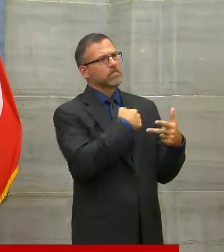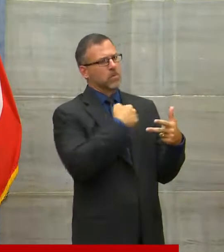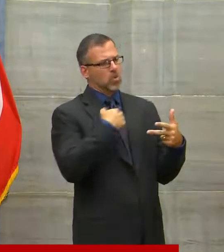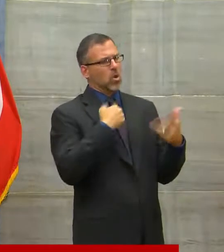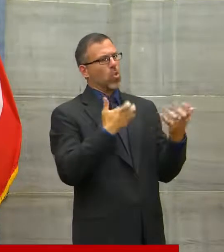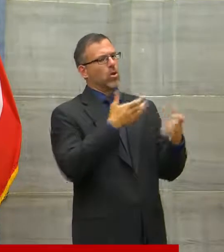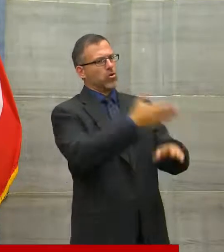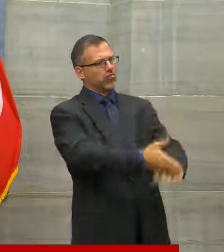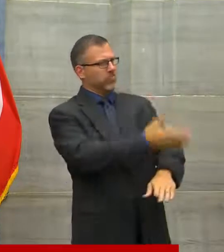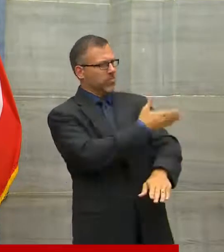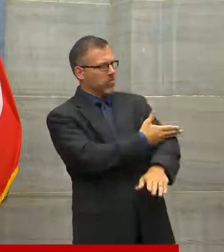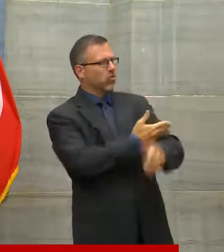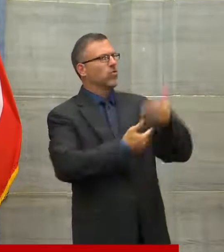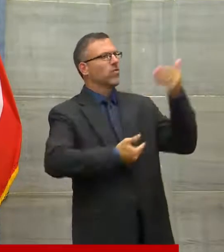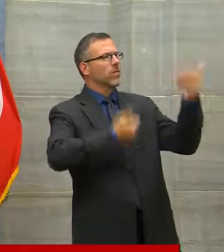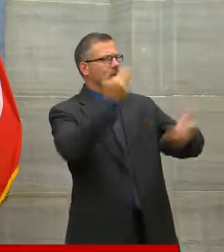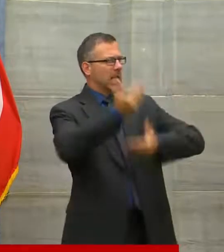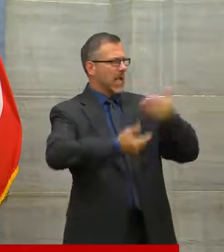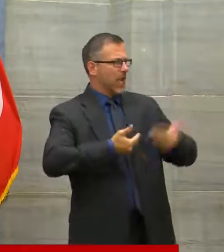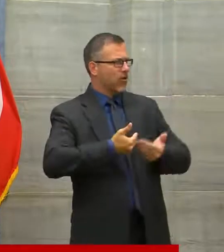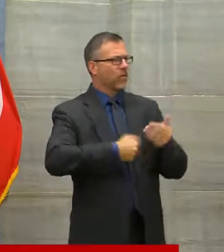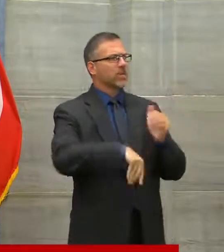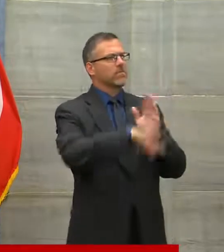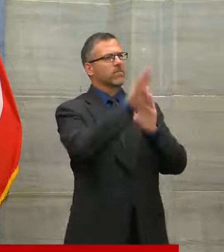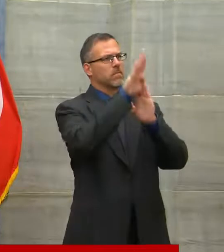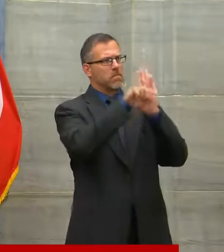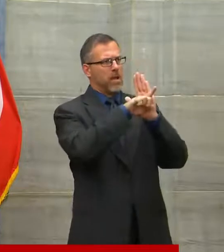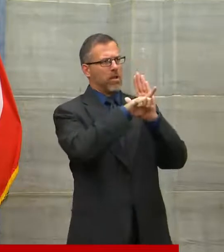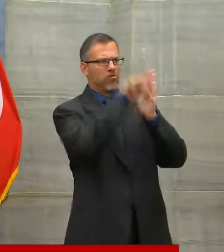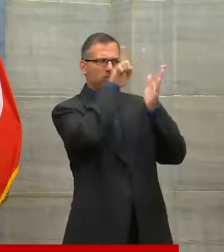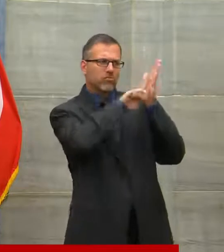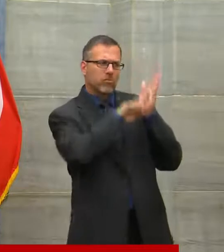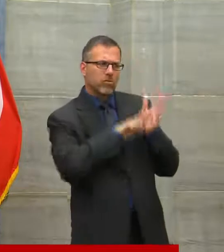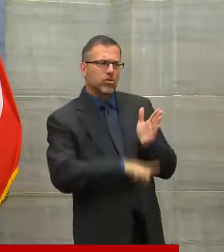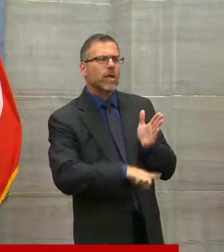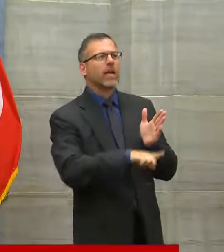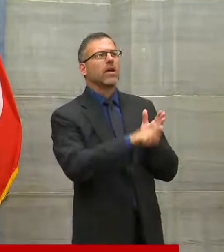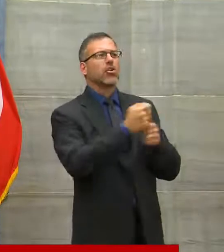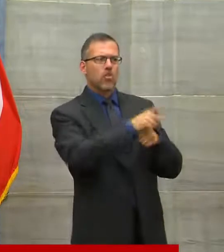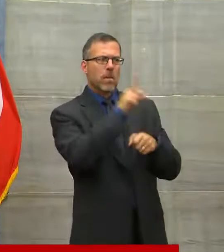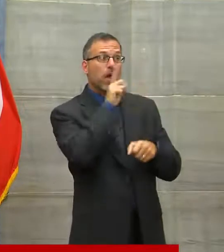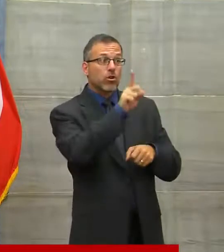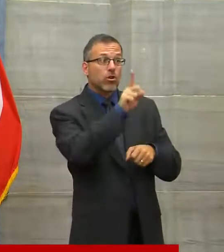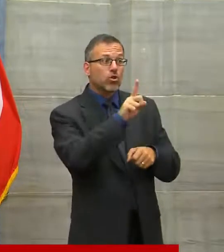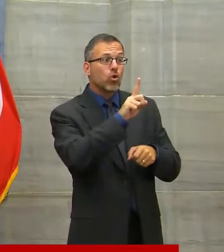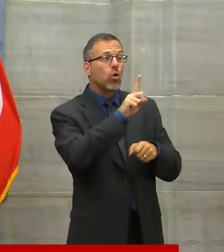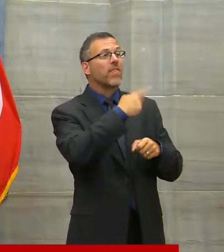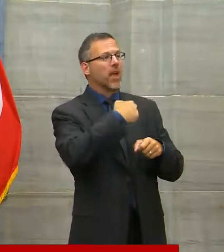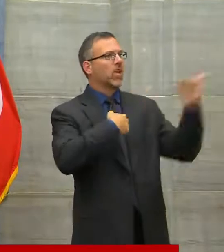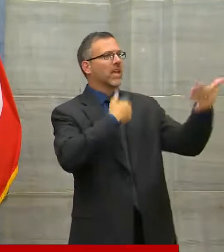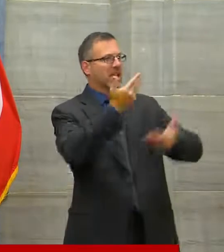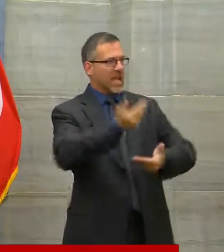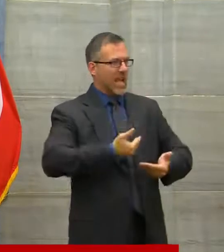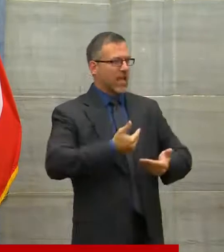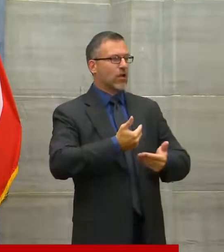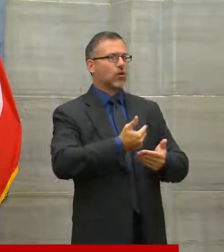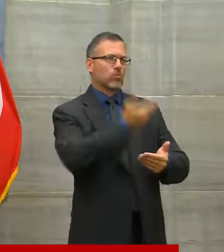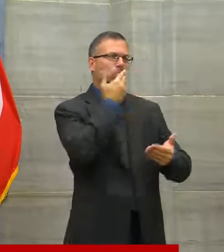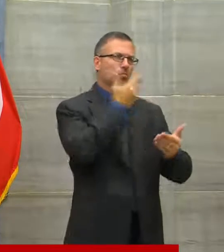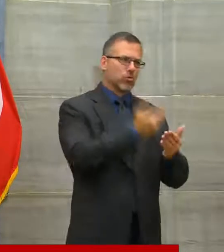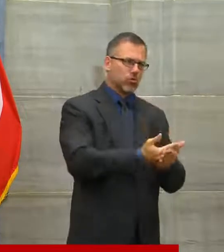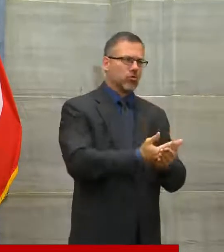strengthening hiring and background practices and resources to employ the right officers in our Tennessee